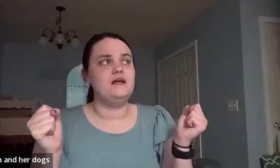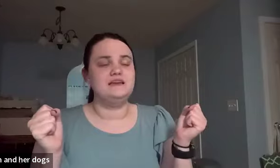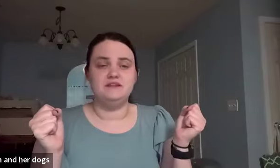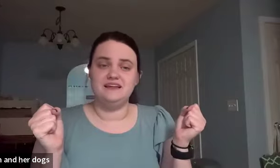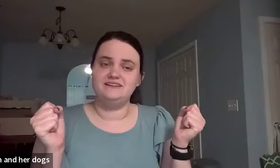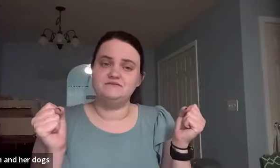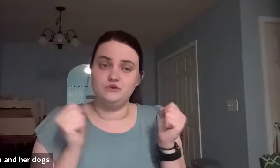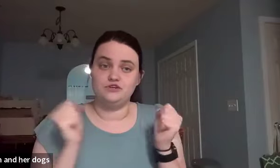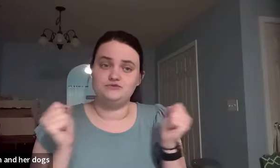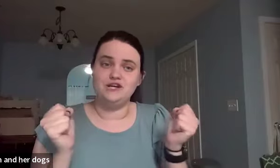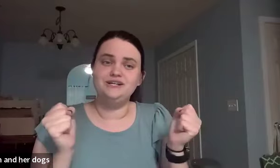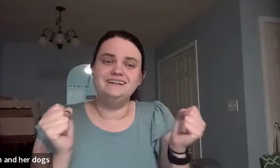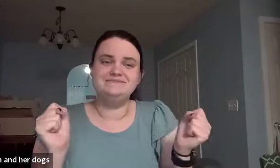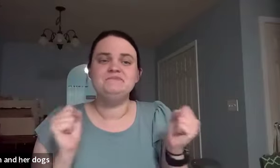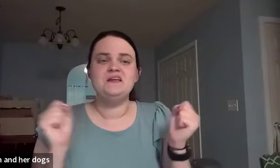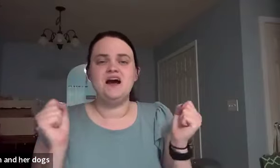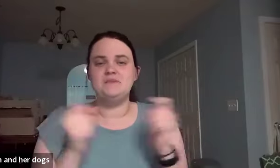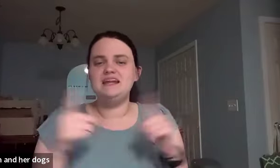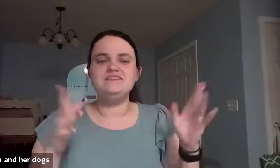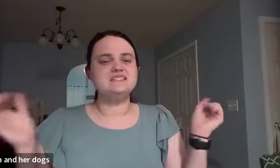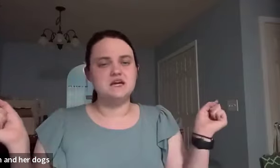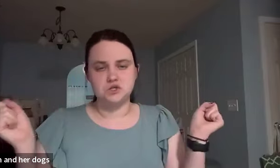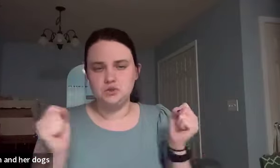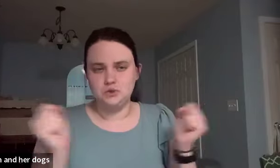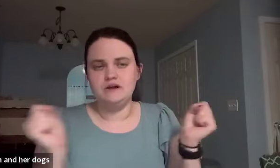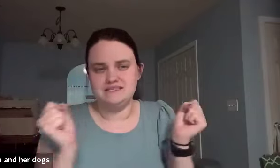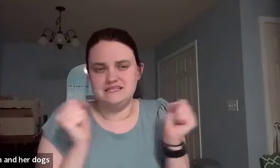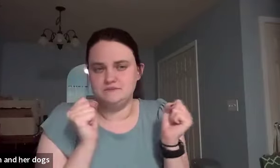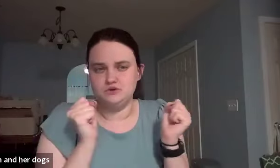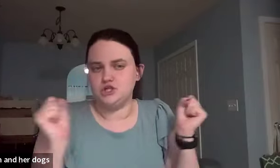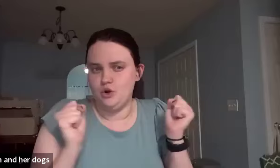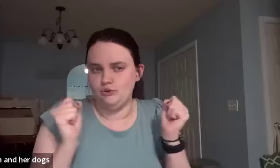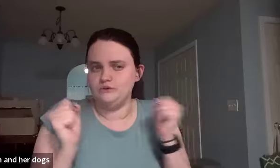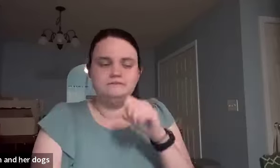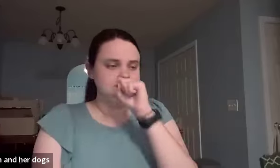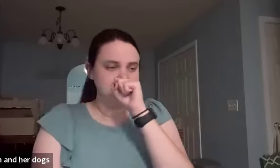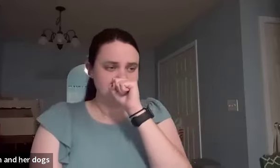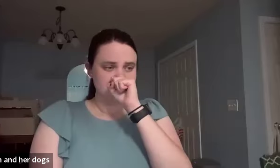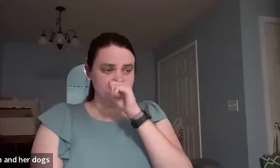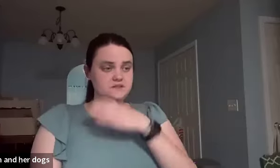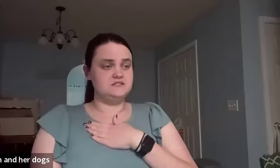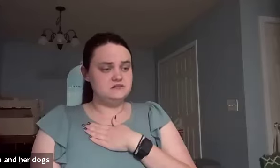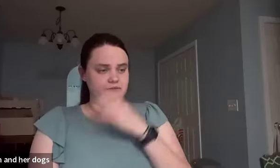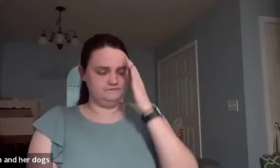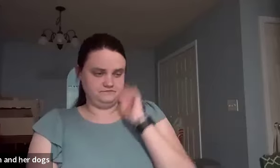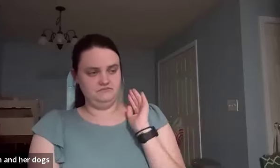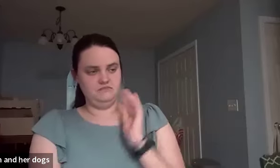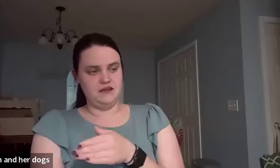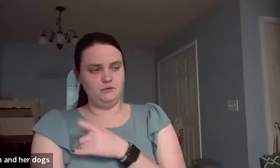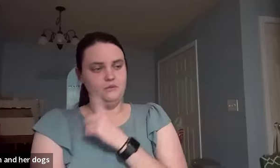like can be like refrigerator. Anything that's kind of cool is this motion, cold. Excuse me. Now,